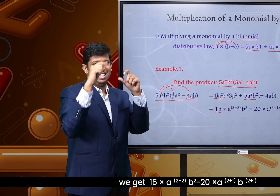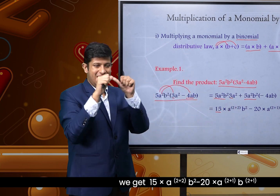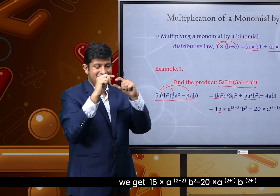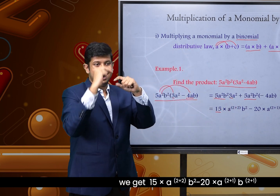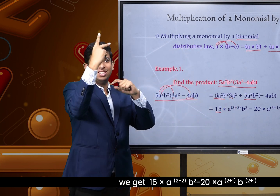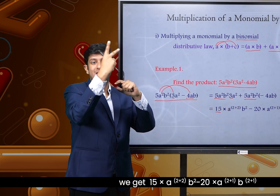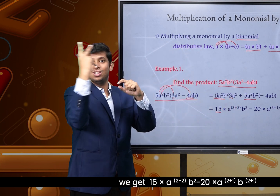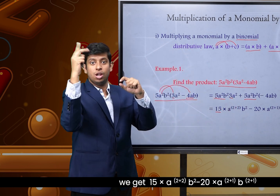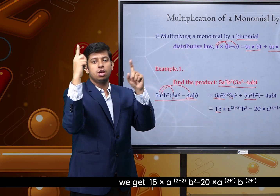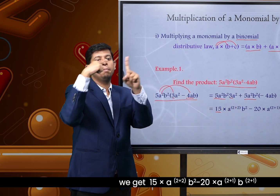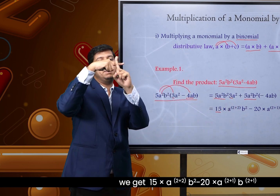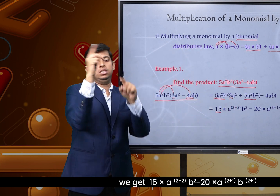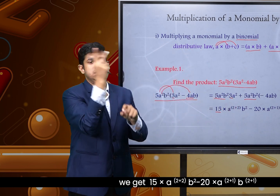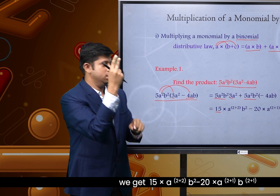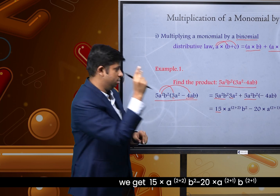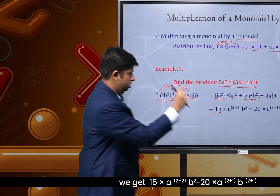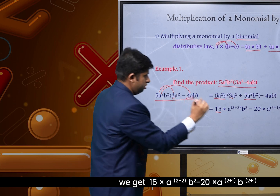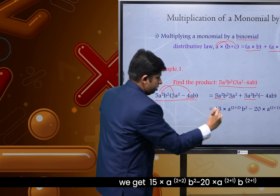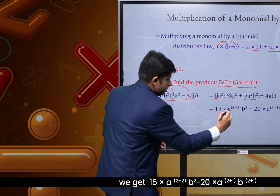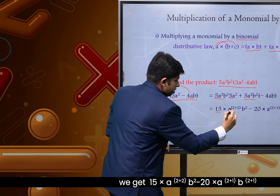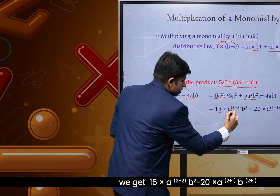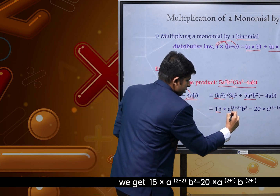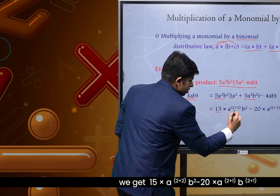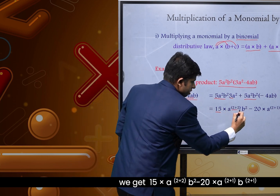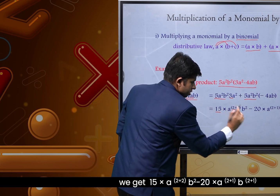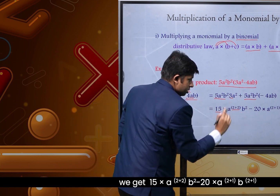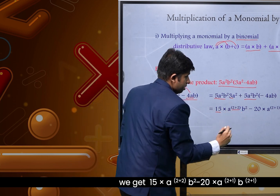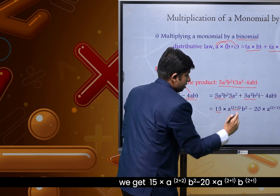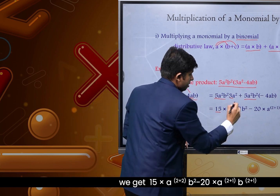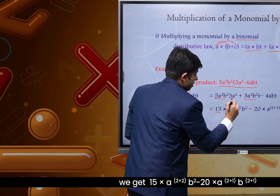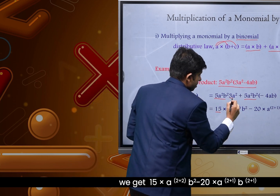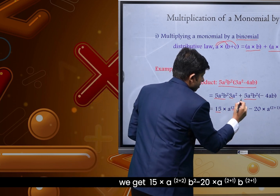we get 20 into a to the power of 2 plus 1 into b to the power of 2 plus 1.